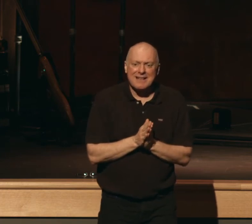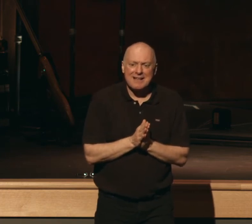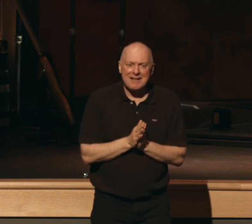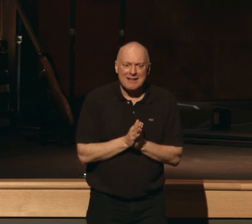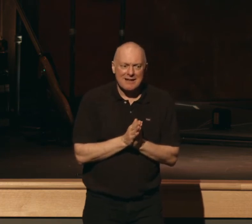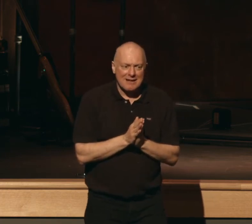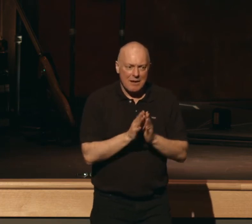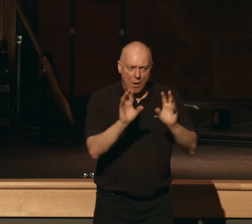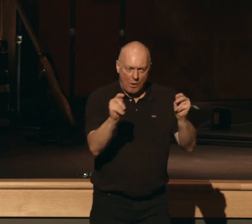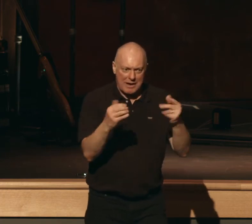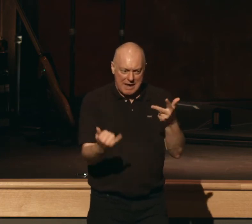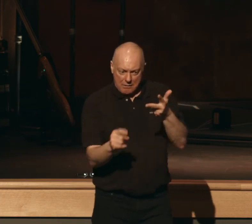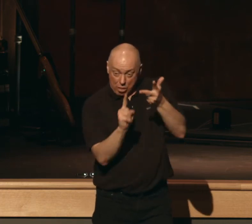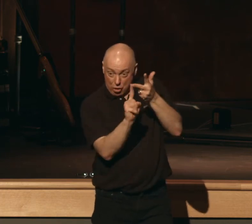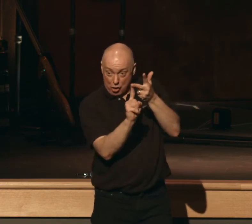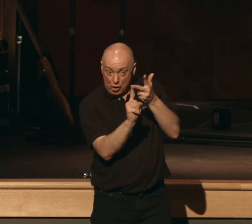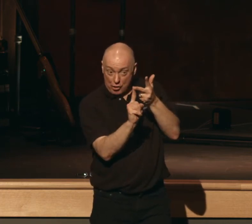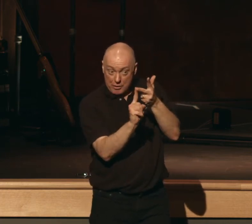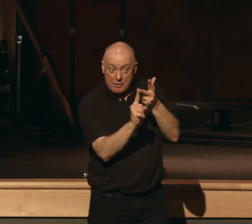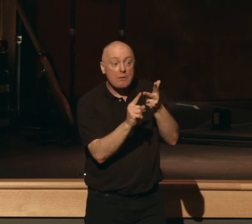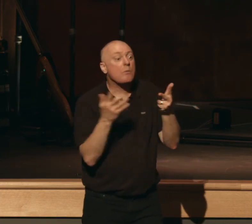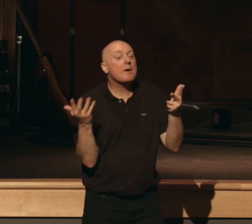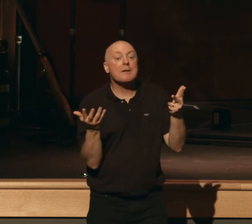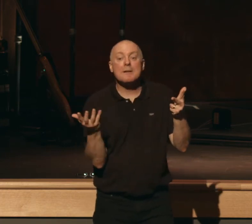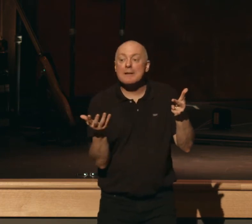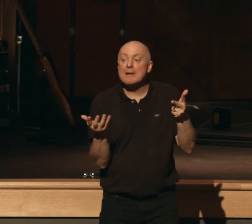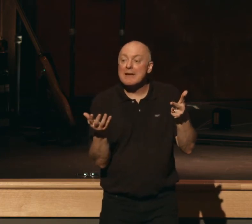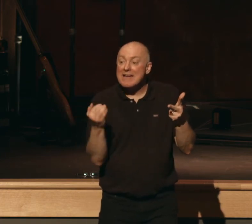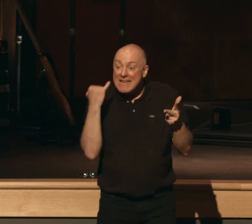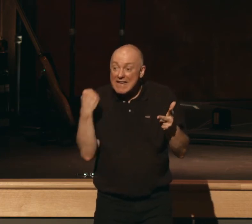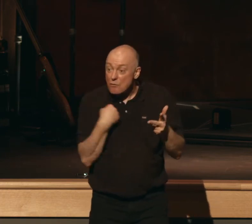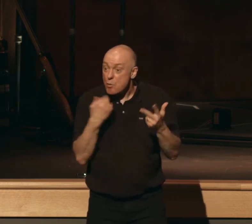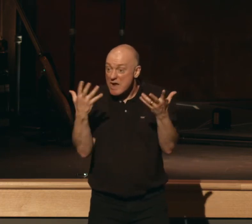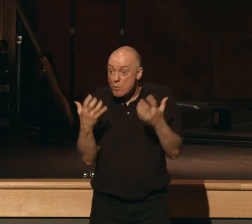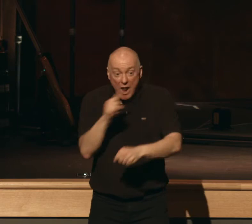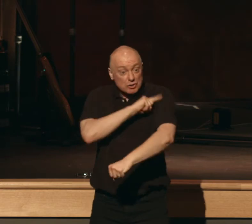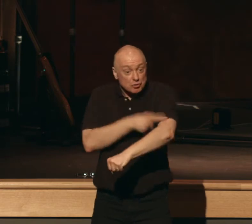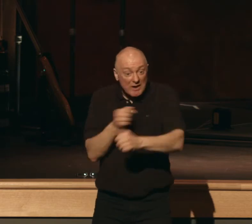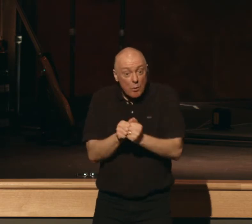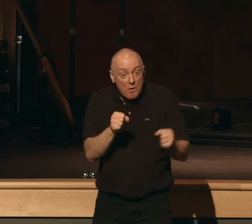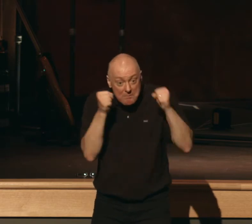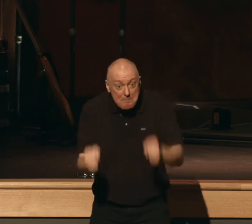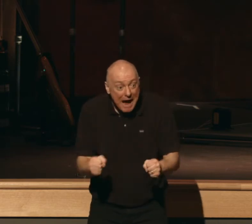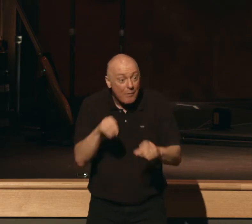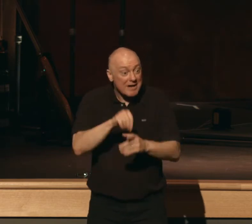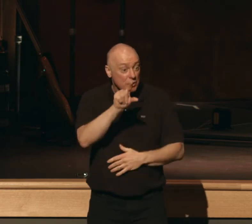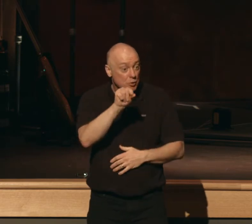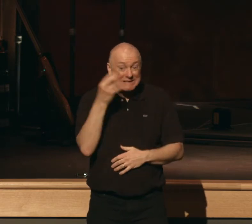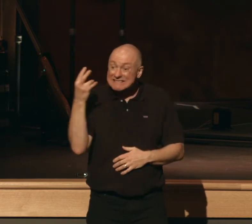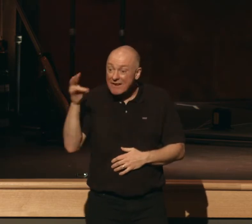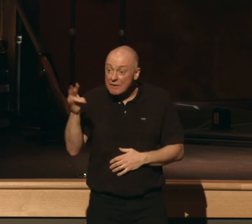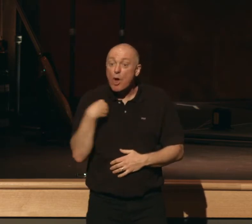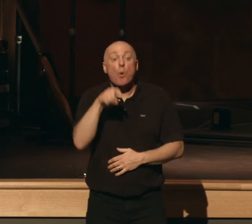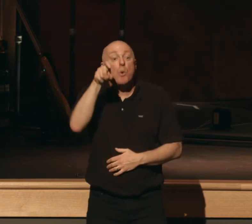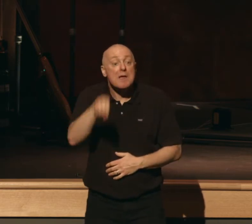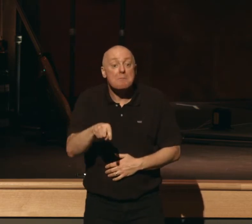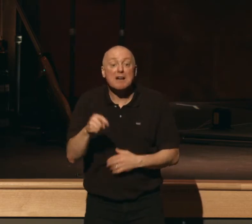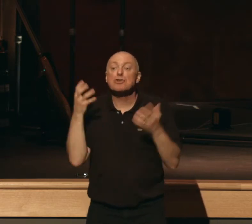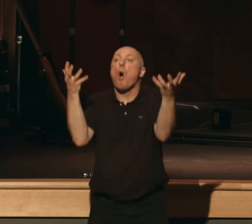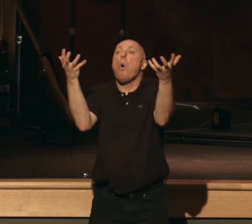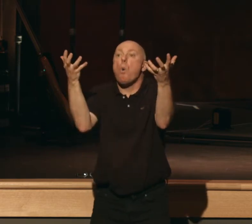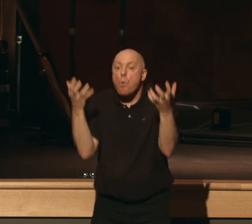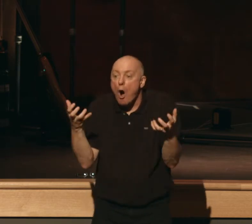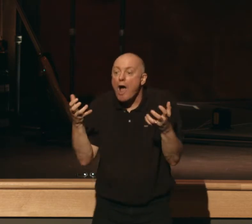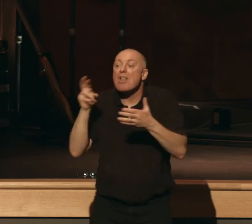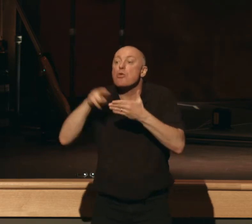That leads us right into our third point, which is this. If we want to be strengthened with power in 2017, we must want